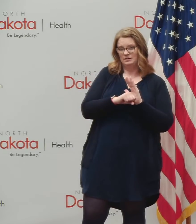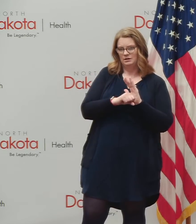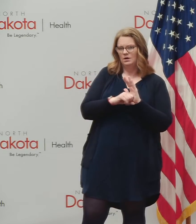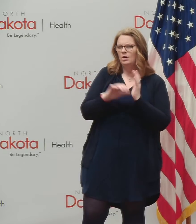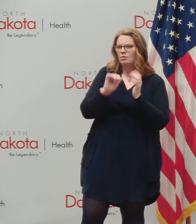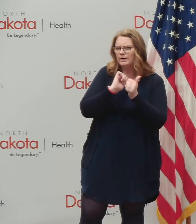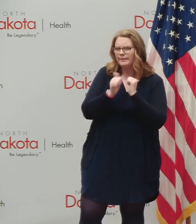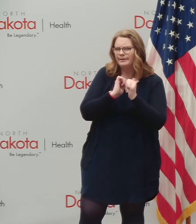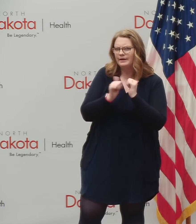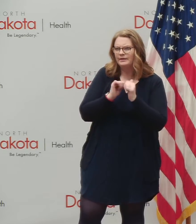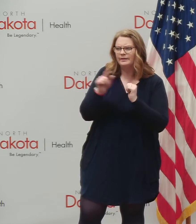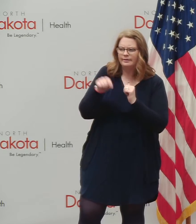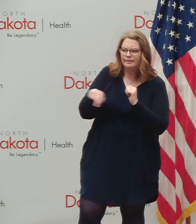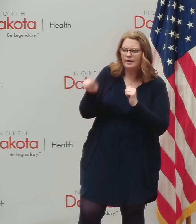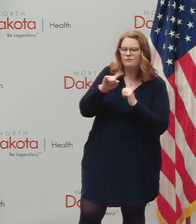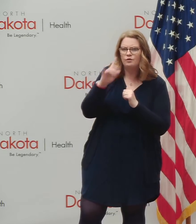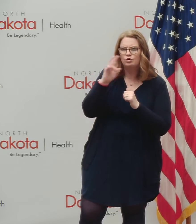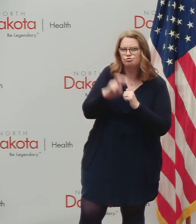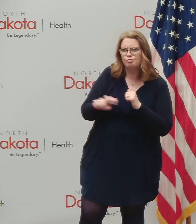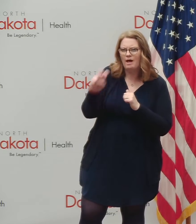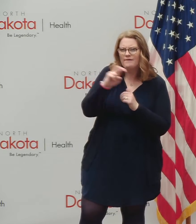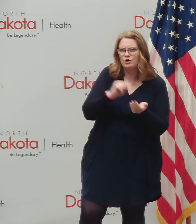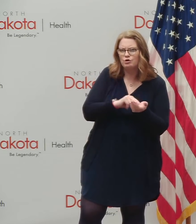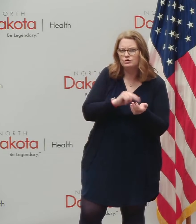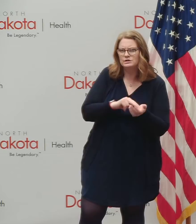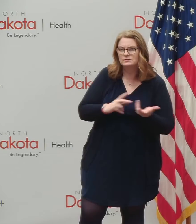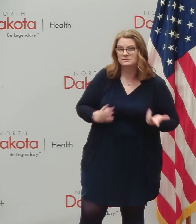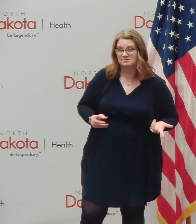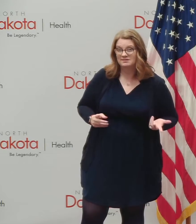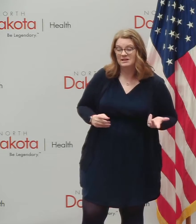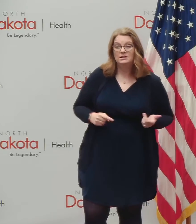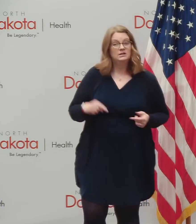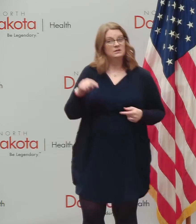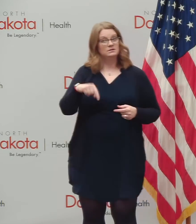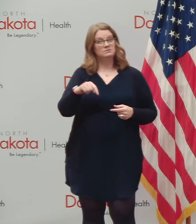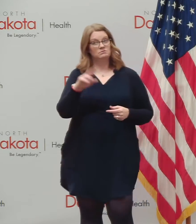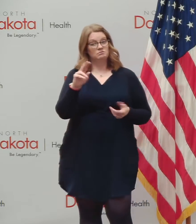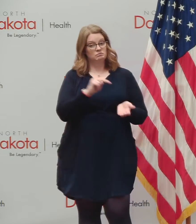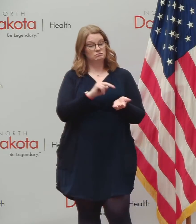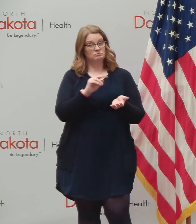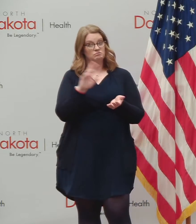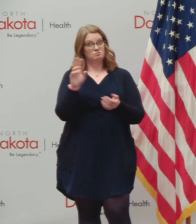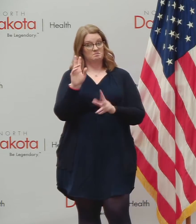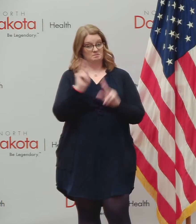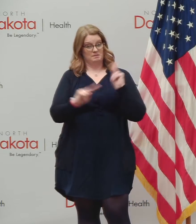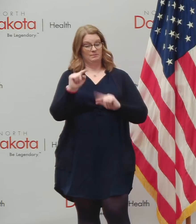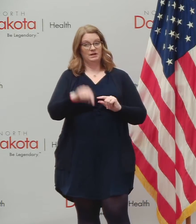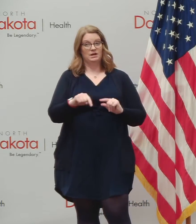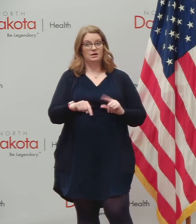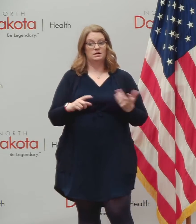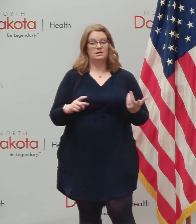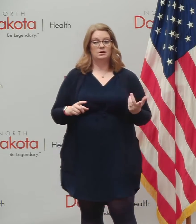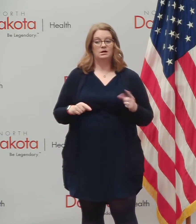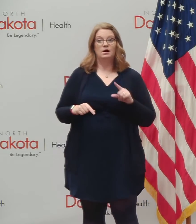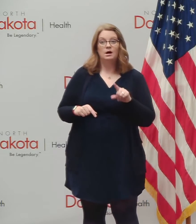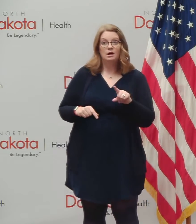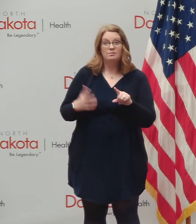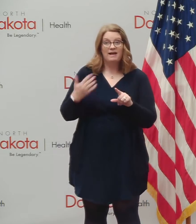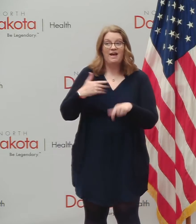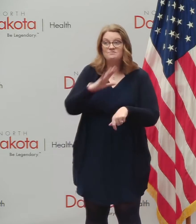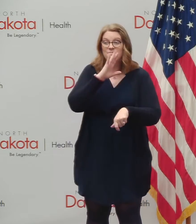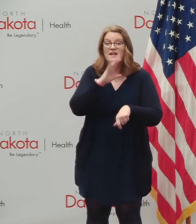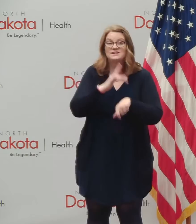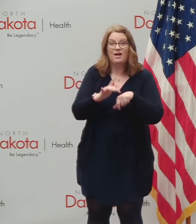for travelers, for traveling nurses. And so we have to, as North Dakotans, say, hey, there may be no cavalry coming in terms of